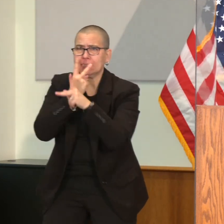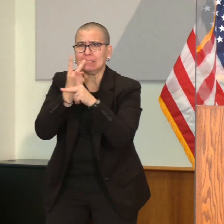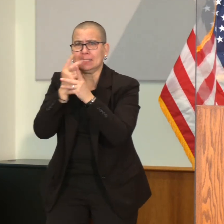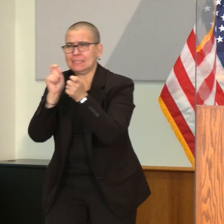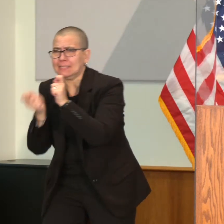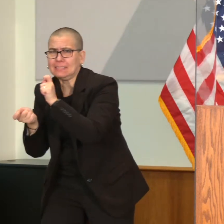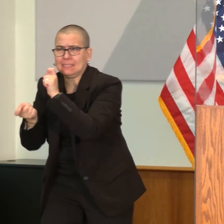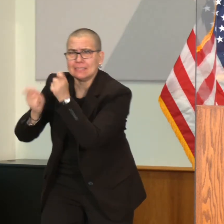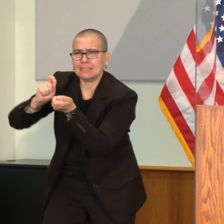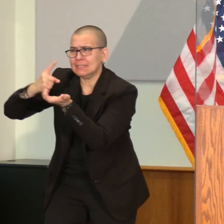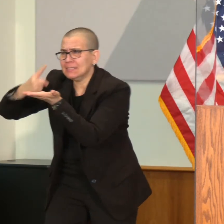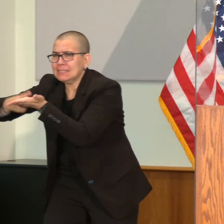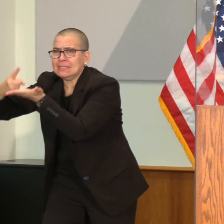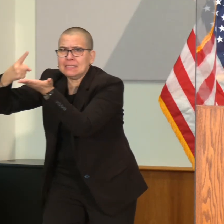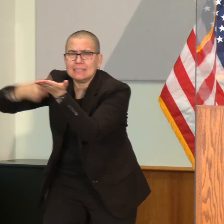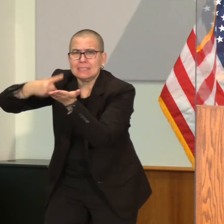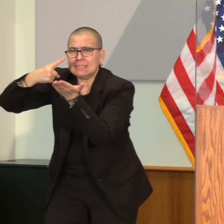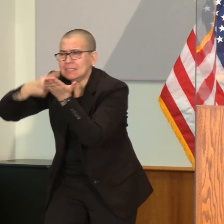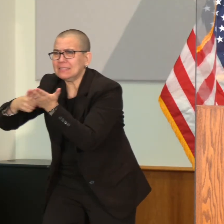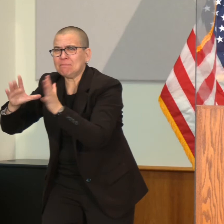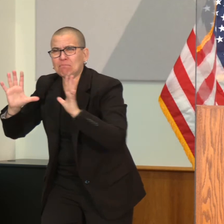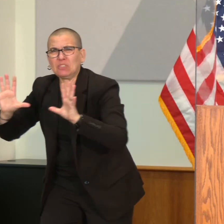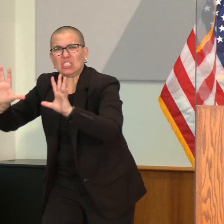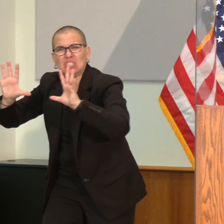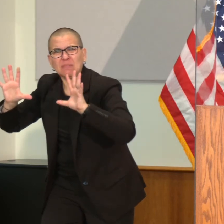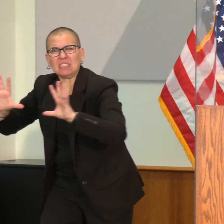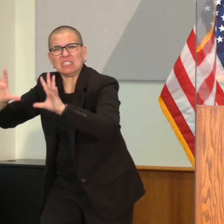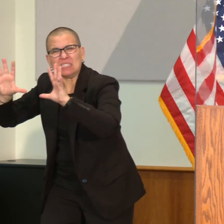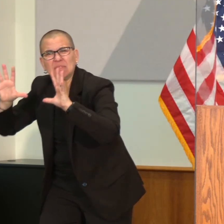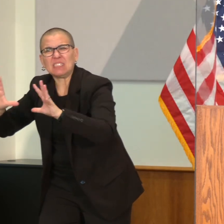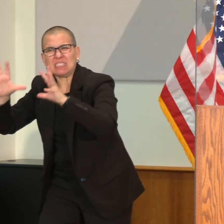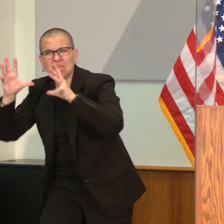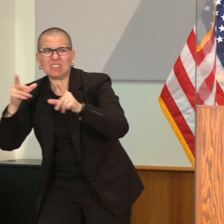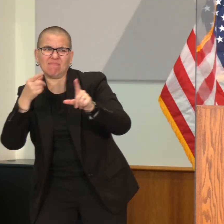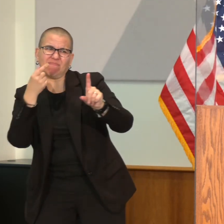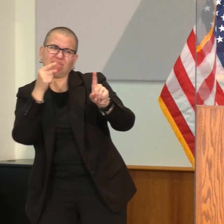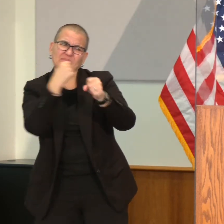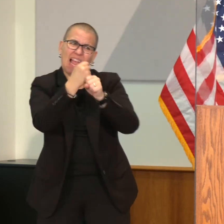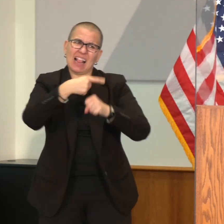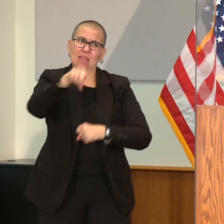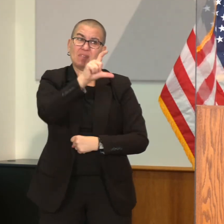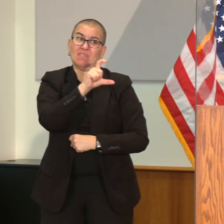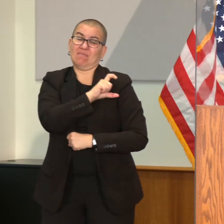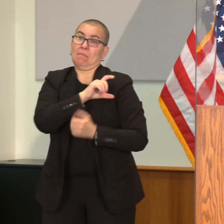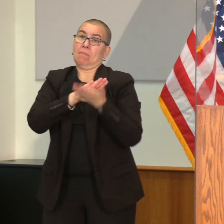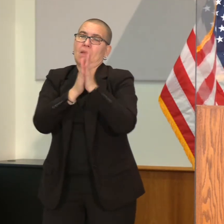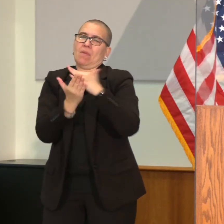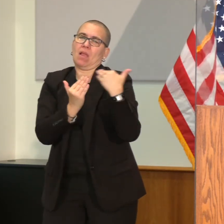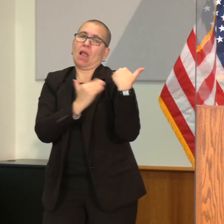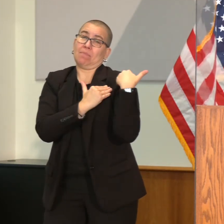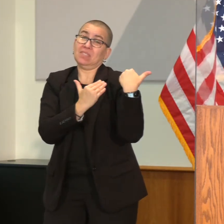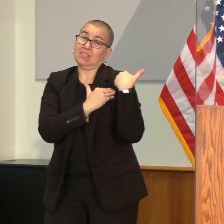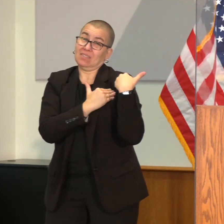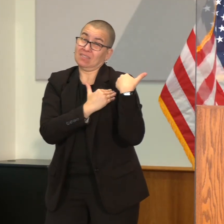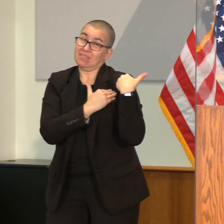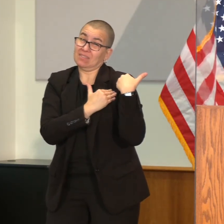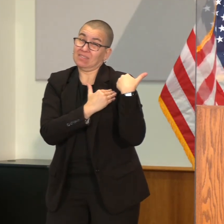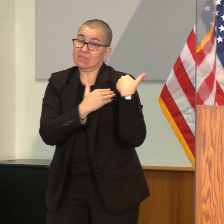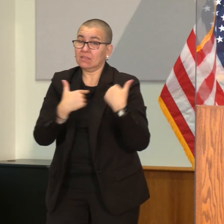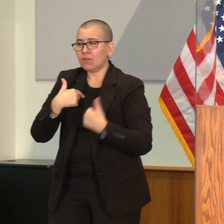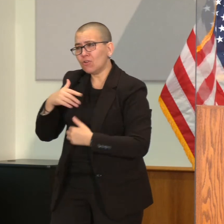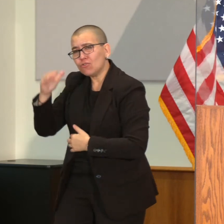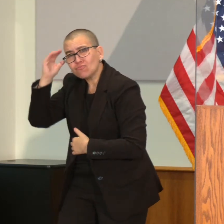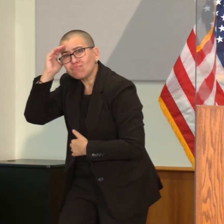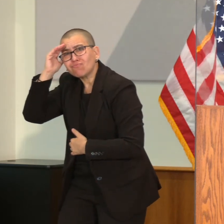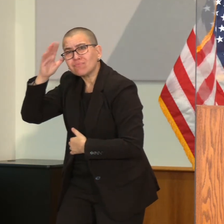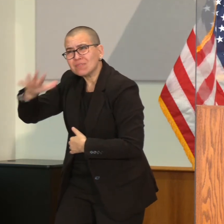accountability. They listened to Minnesotans. They heard the cries of thousands of